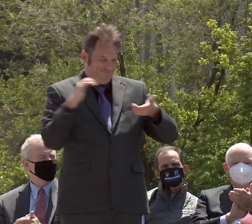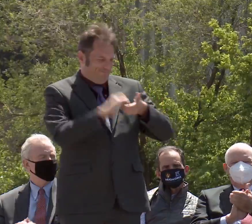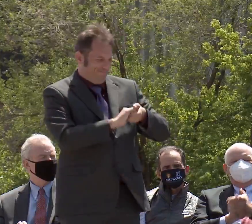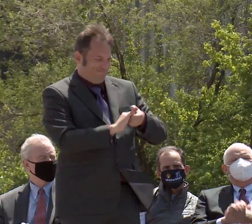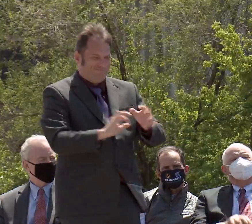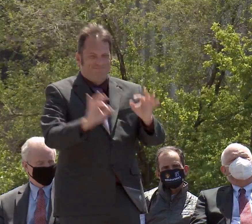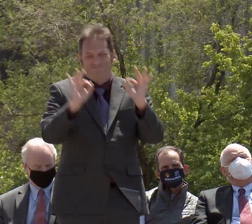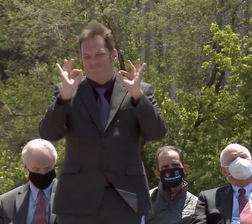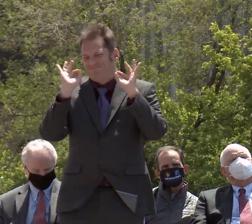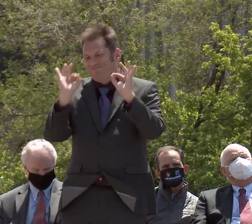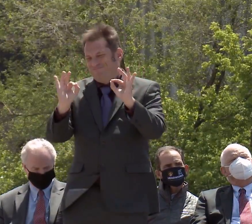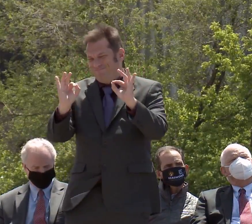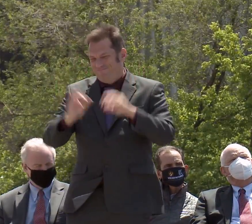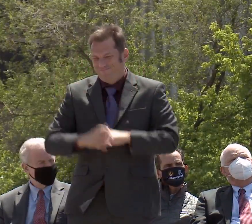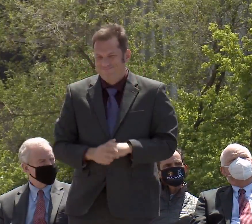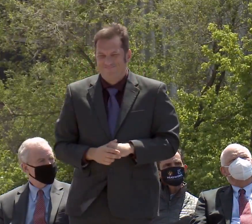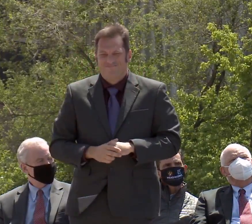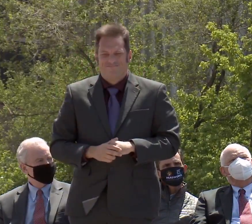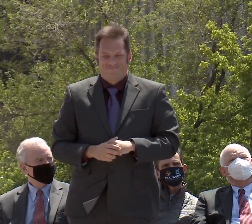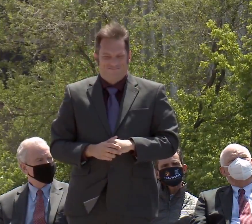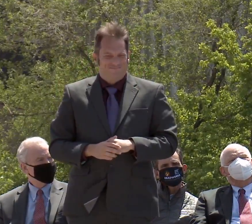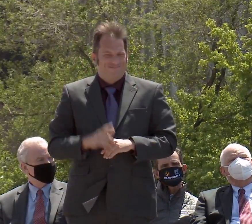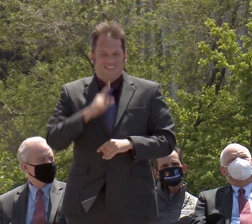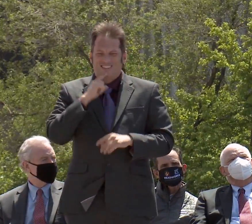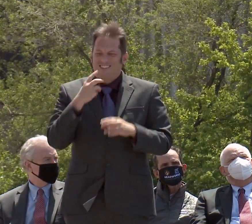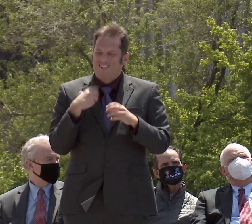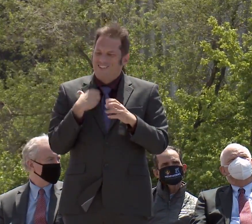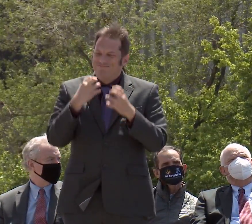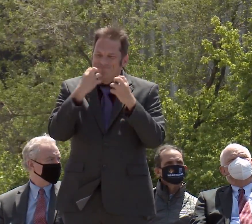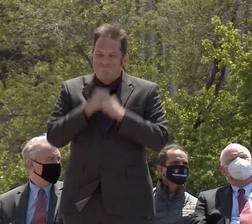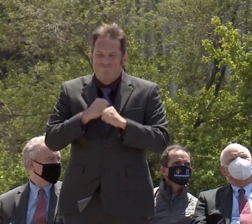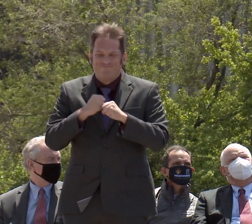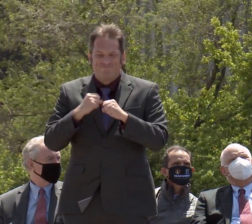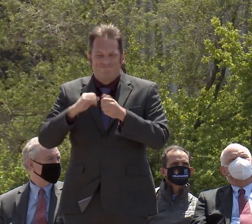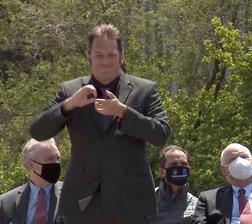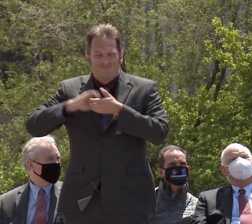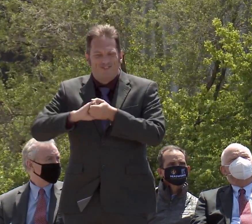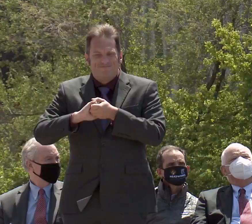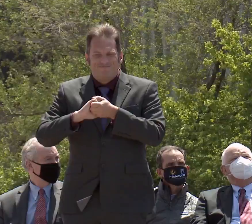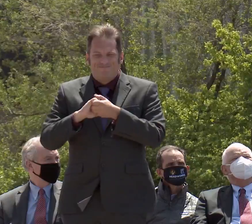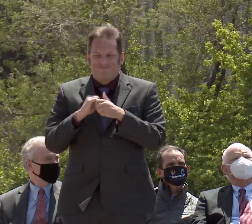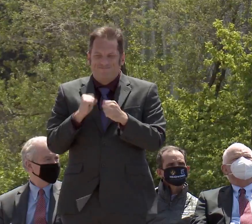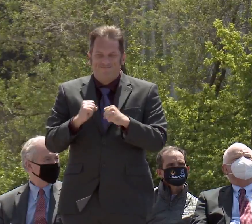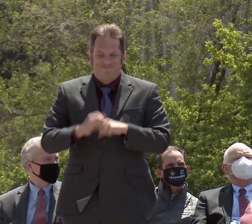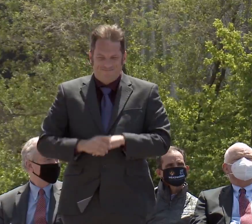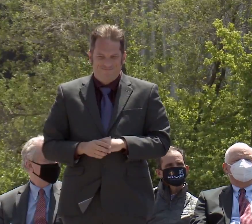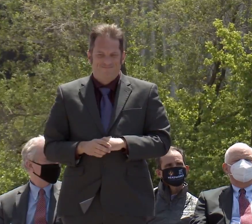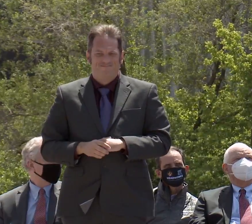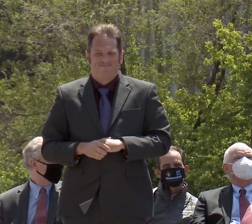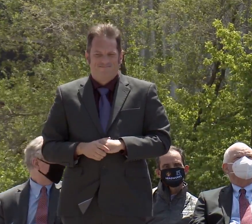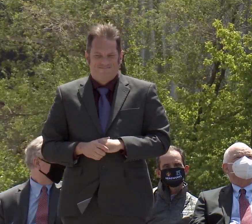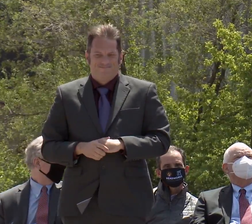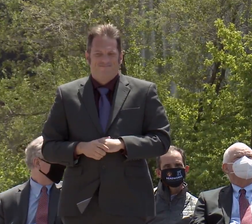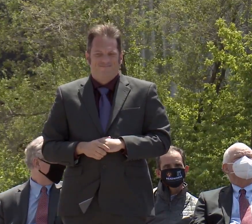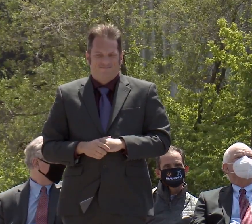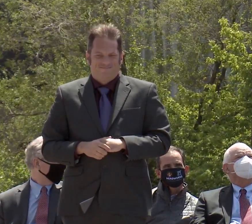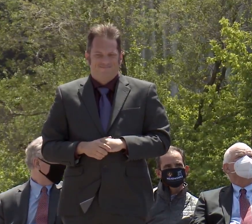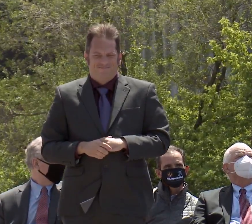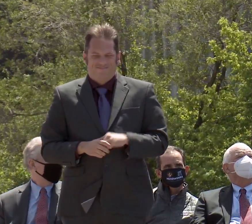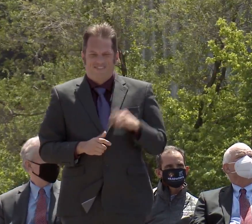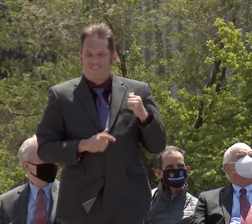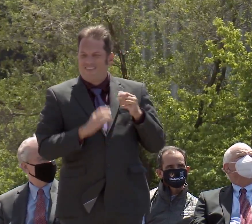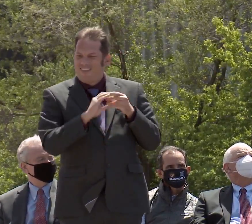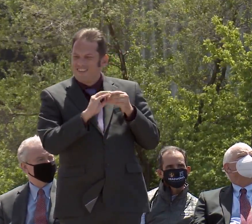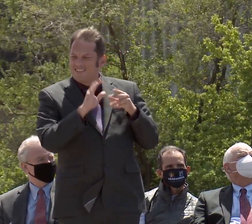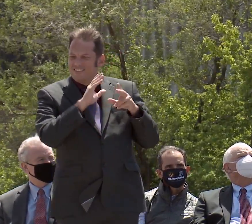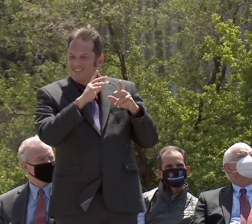My partner, I'm the point guard, he's the center. County Executive Olszewski, well, he will be when we play Prince